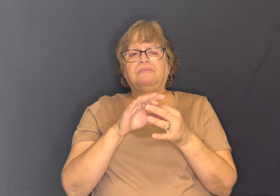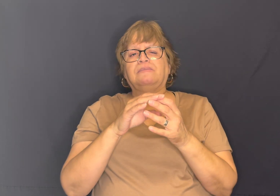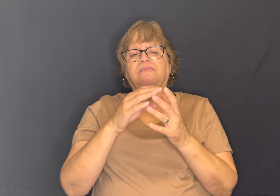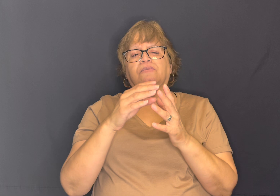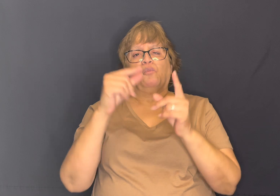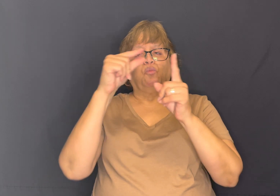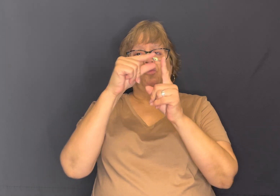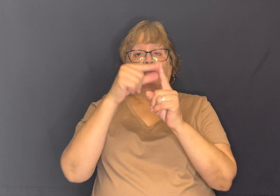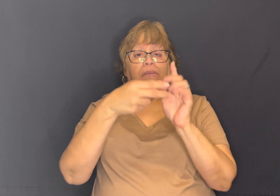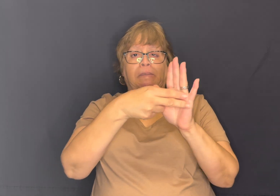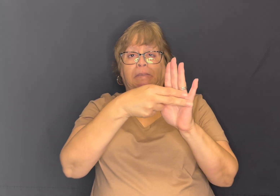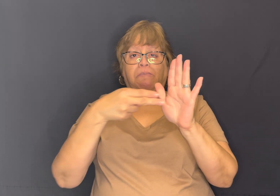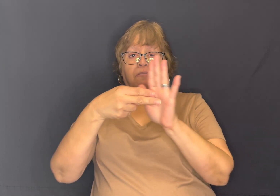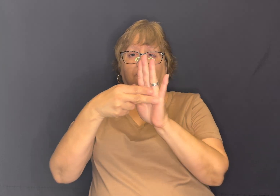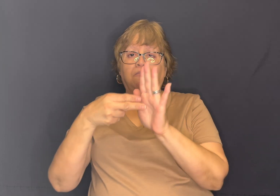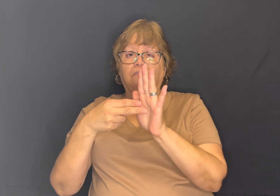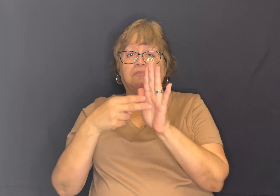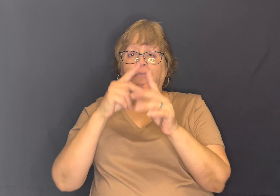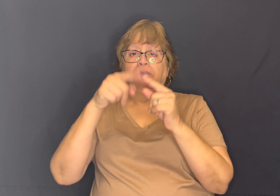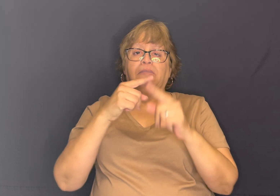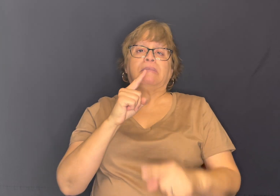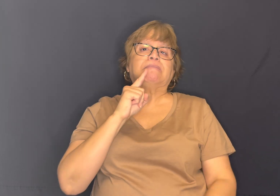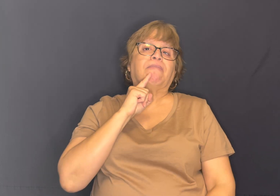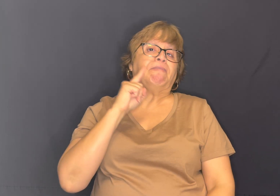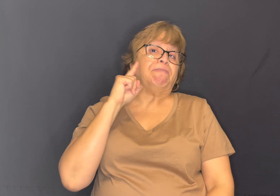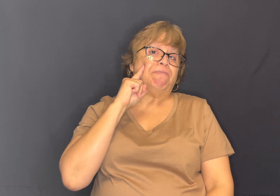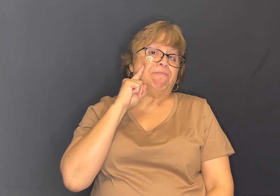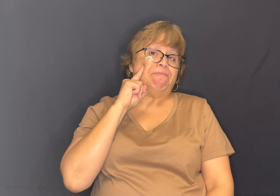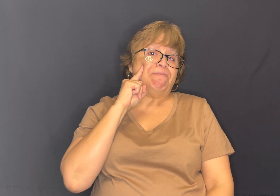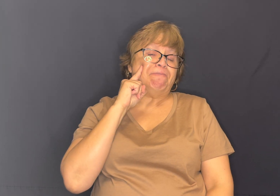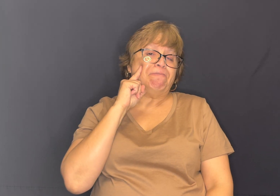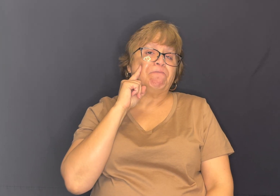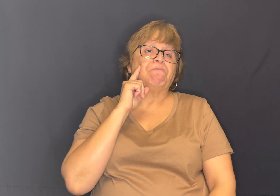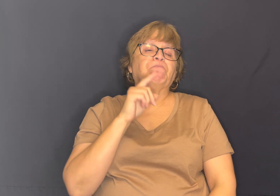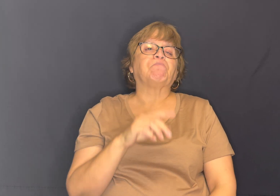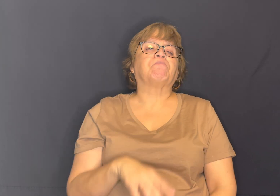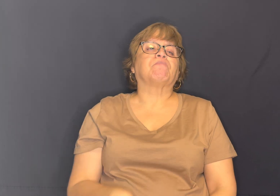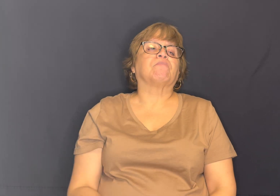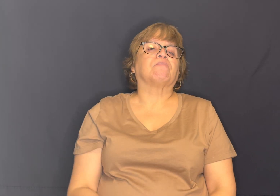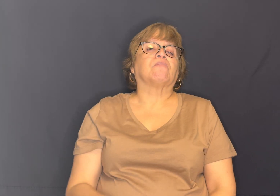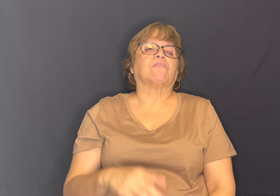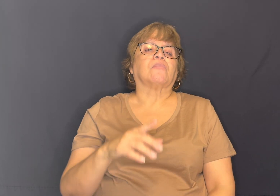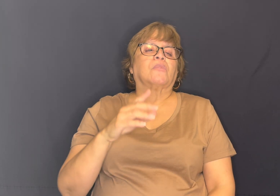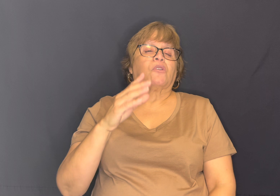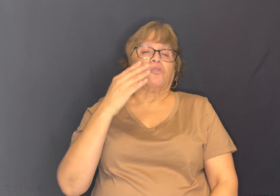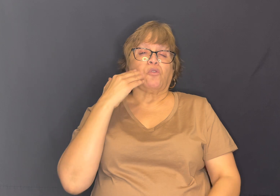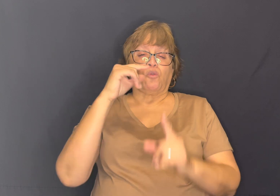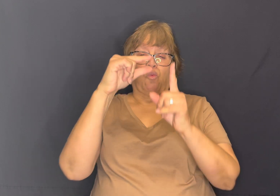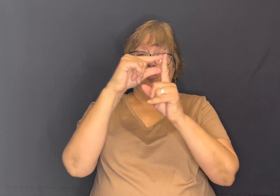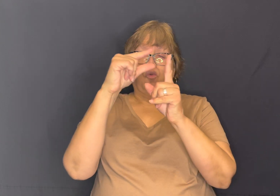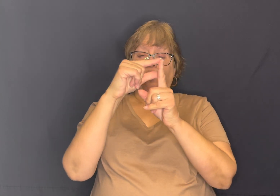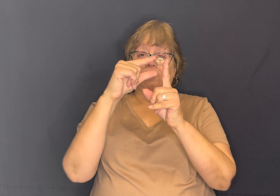This is related to like labeling people, especially labeling deaf people.